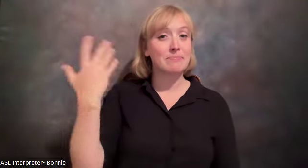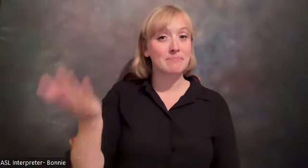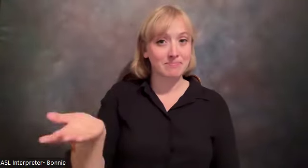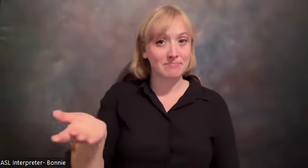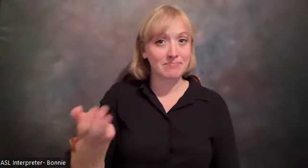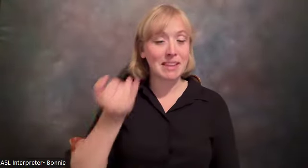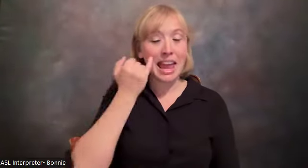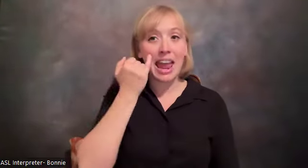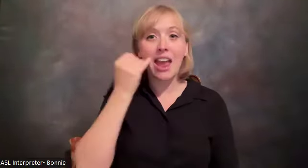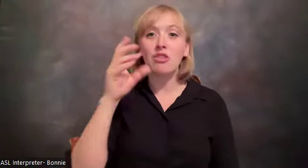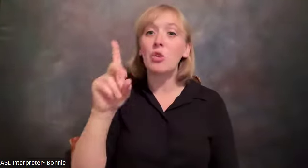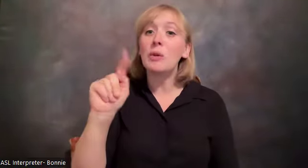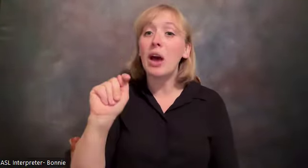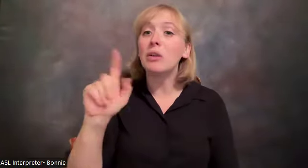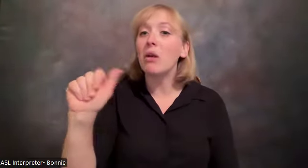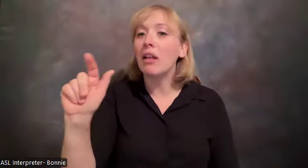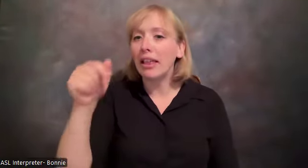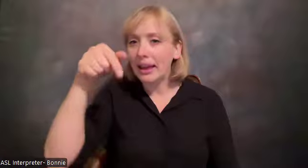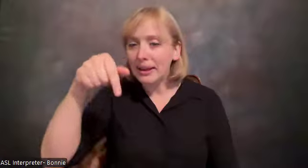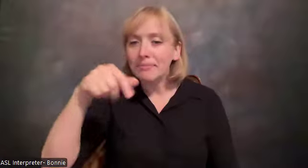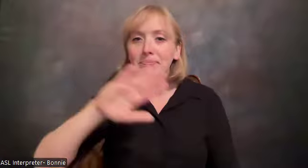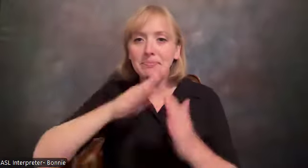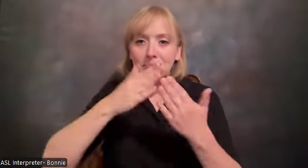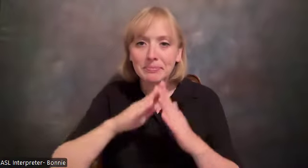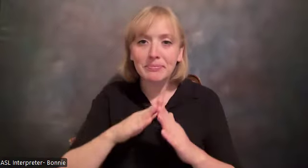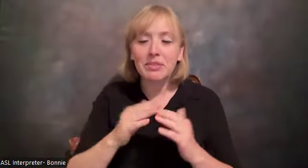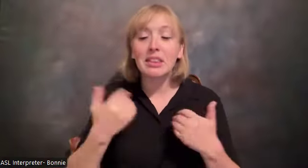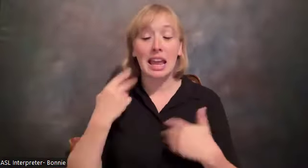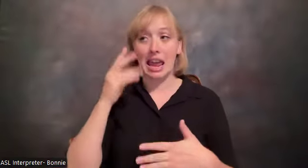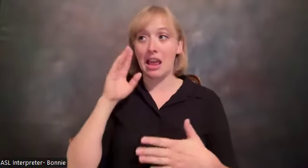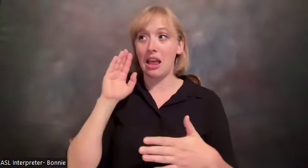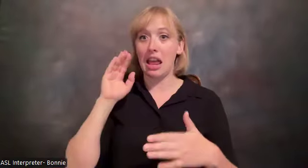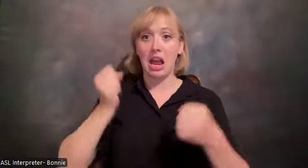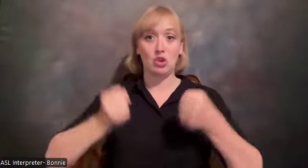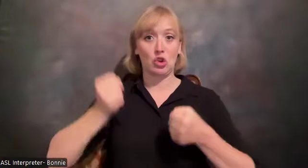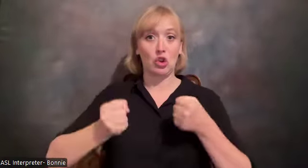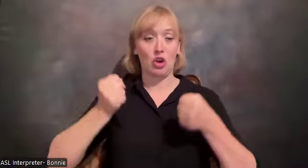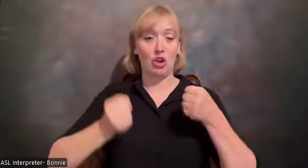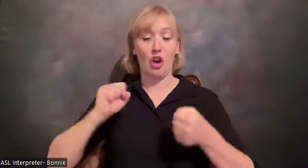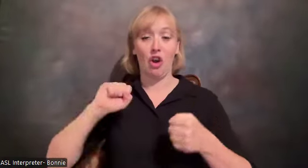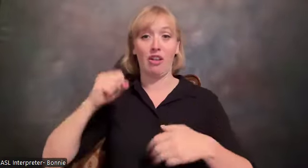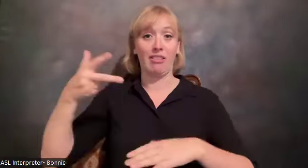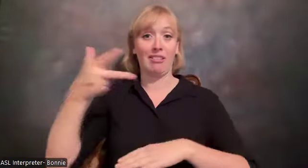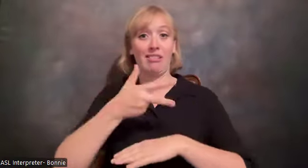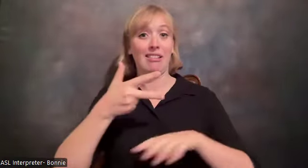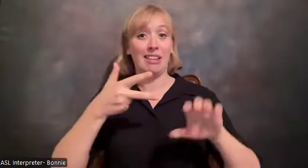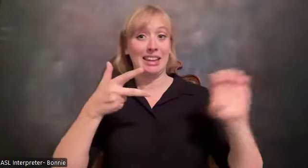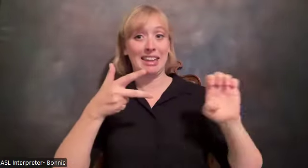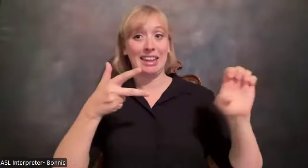if you are downtown Los Angeles and you face your car directly east at